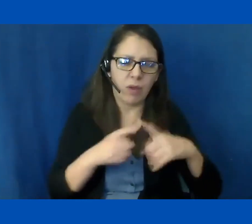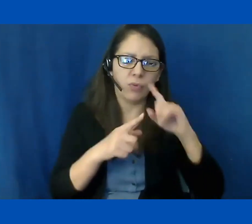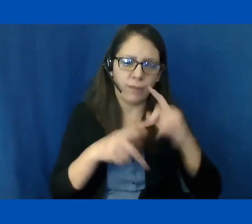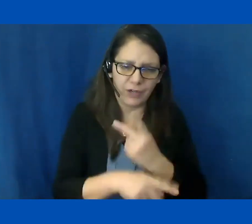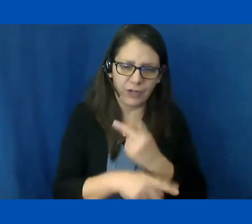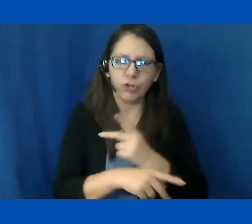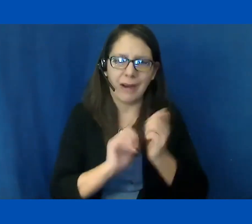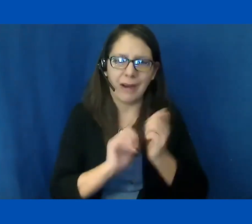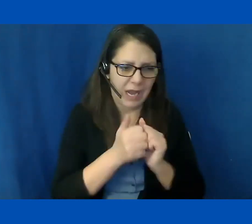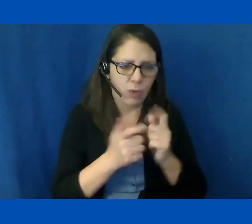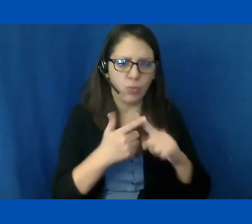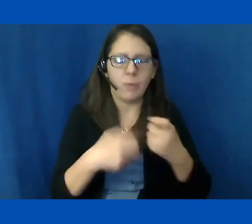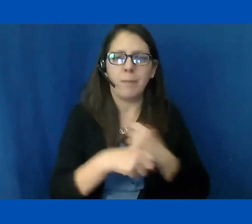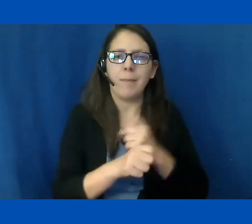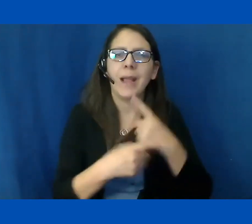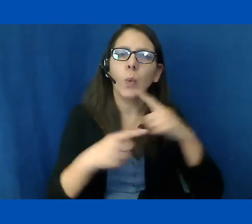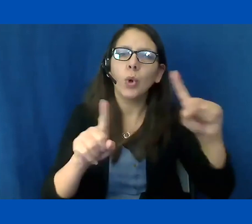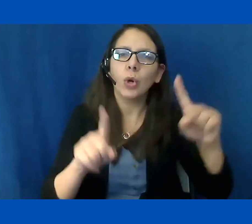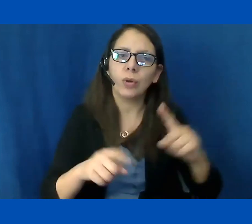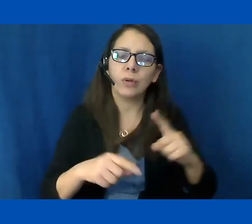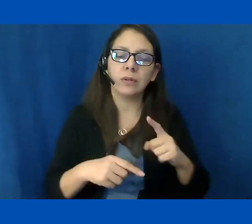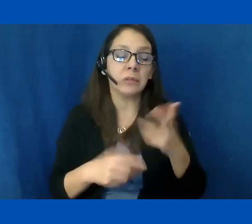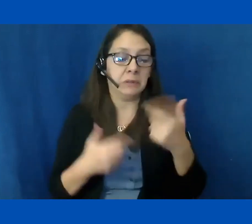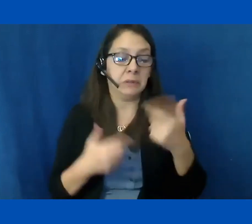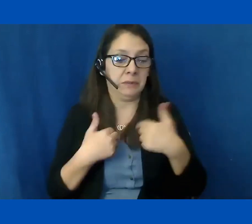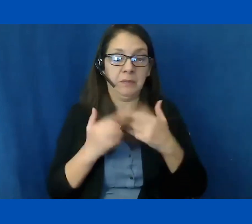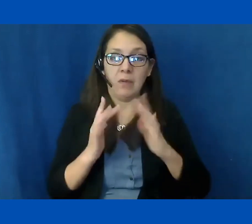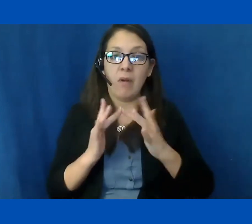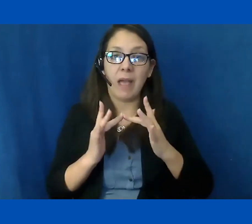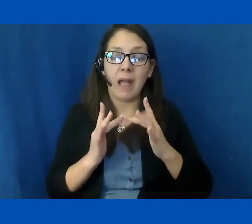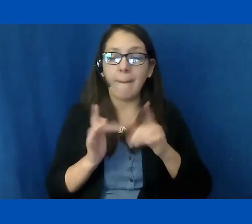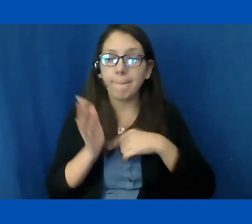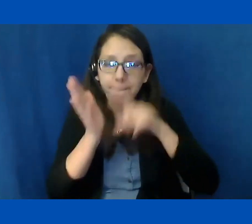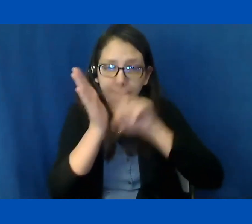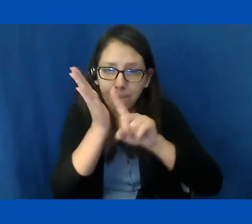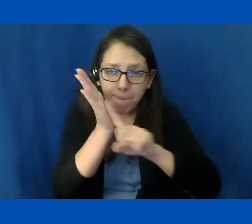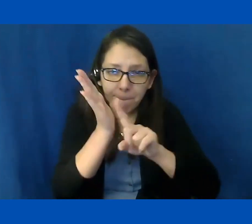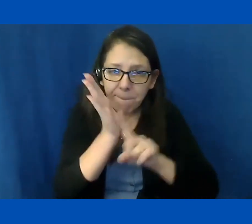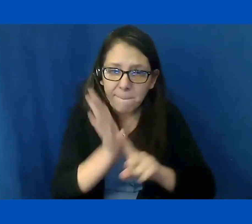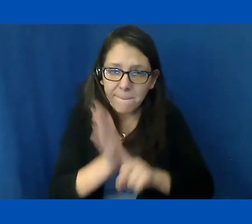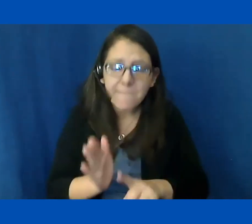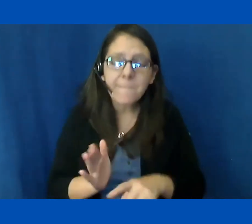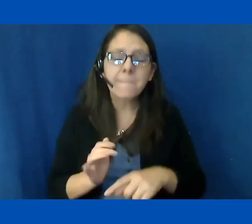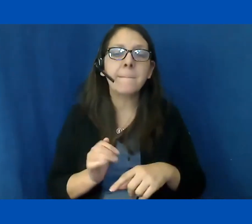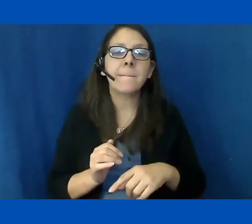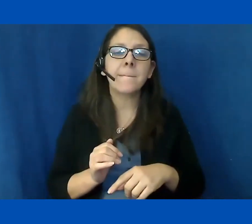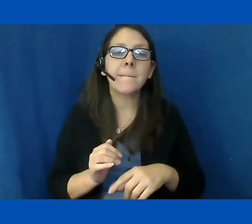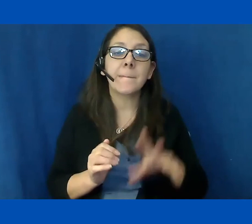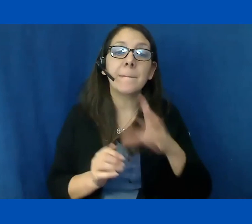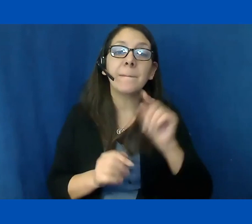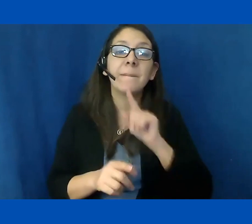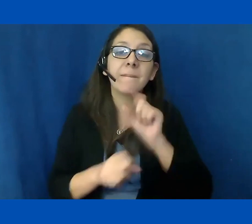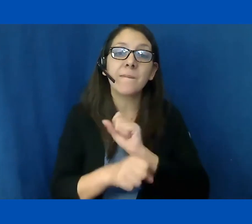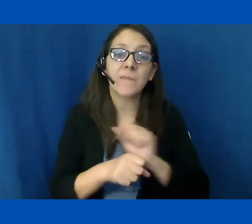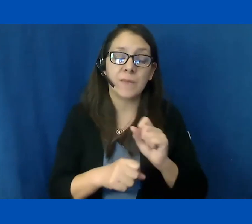literally just going online, researching, and literally we managed to